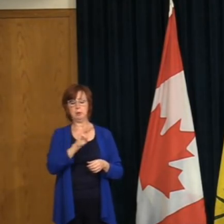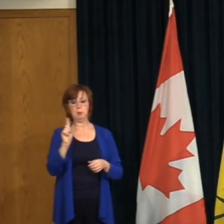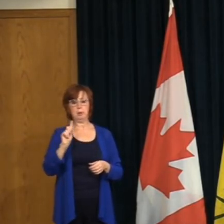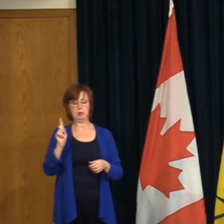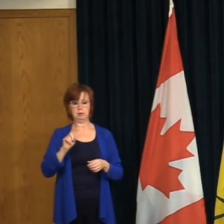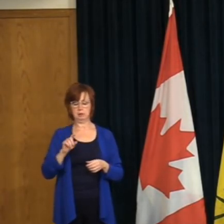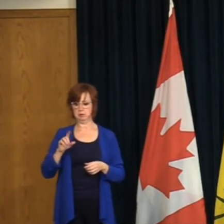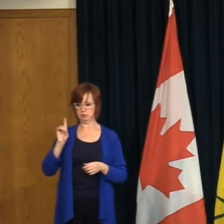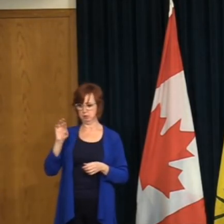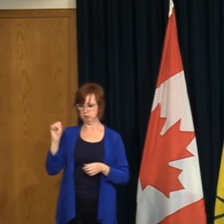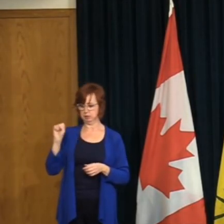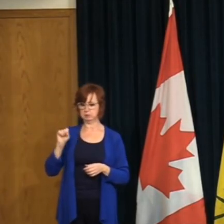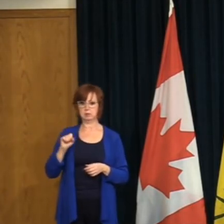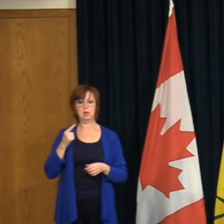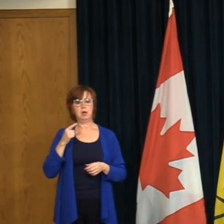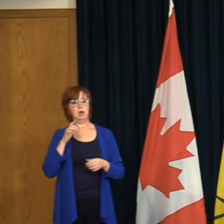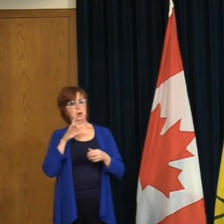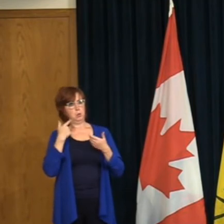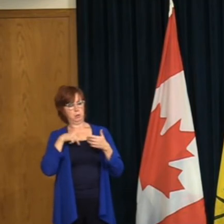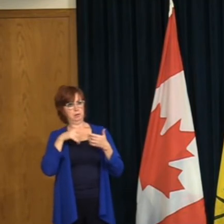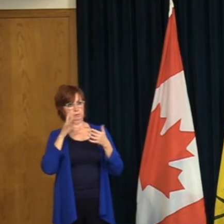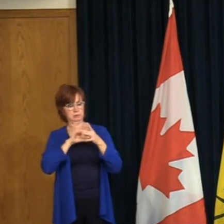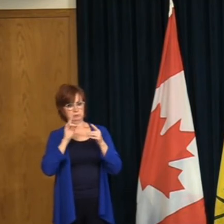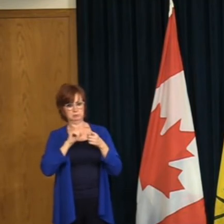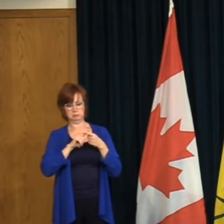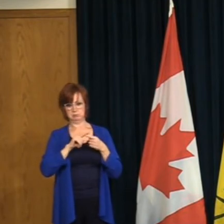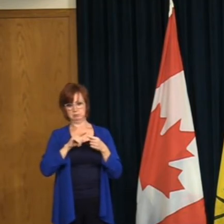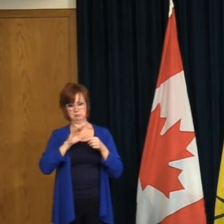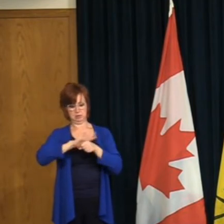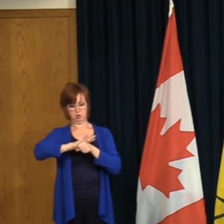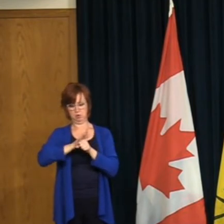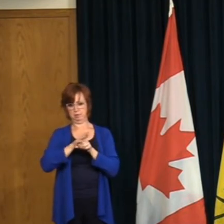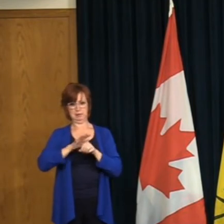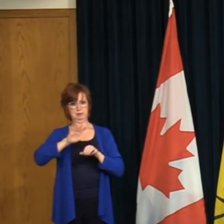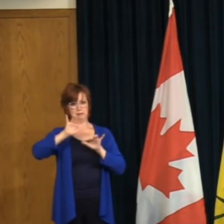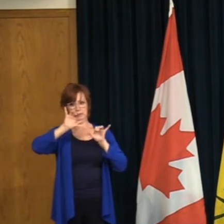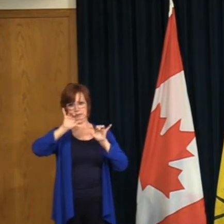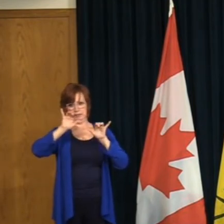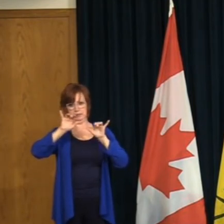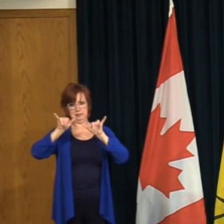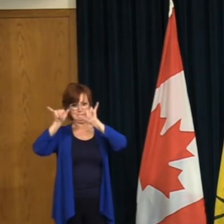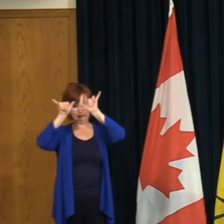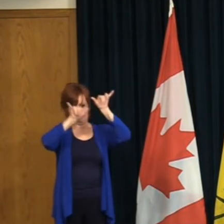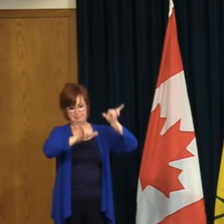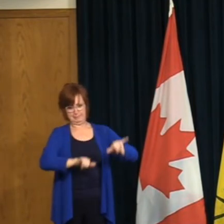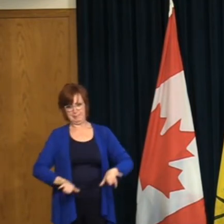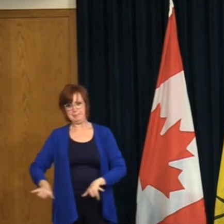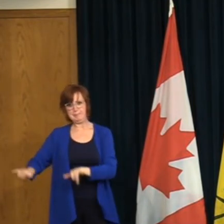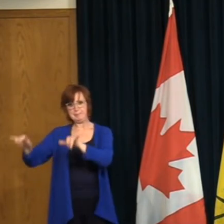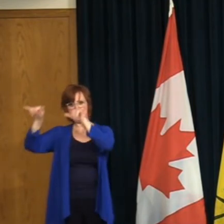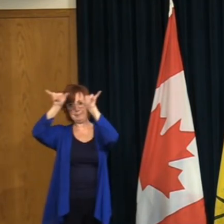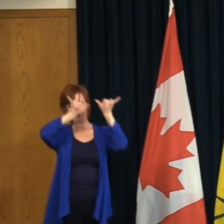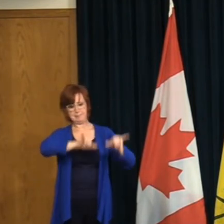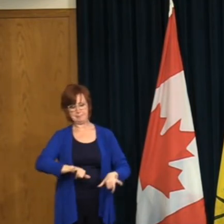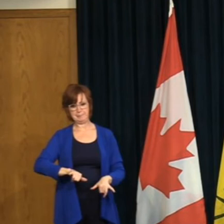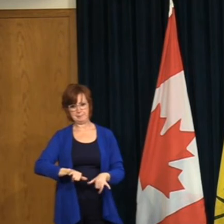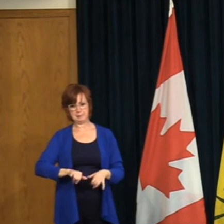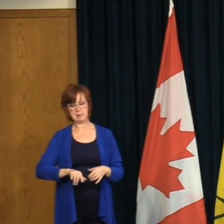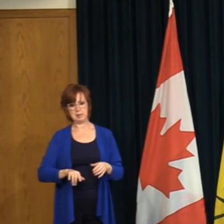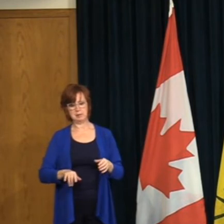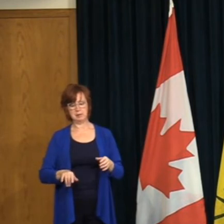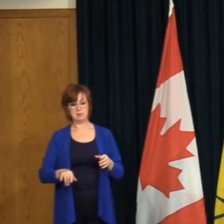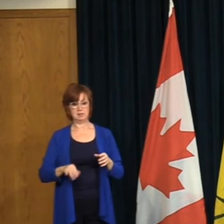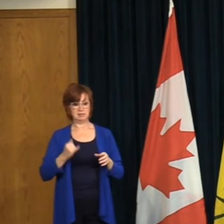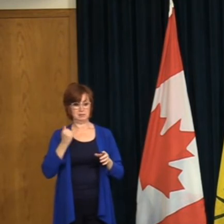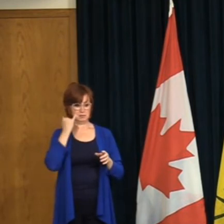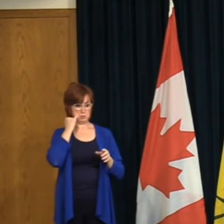that the virus is the same wherever it is in Saskatchewan. And when you get an unfortunate outcome like a hospitalization or